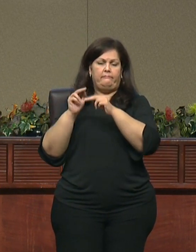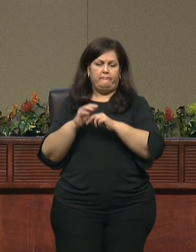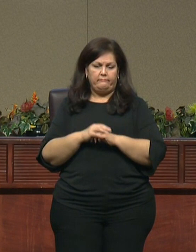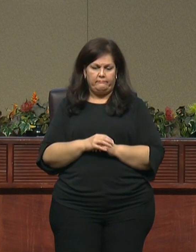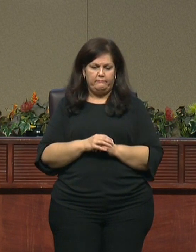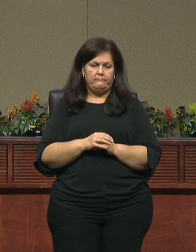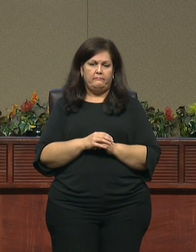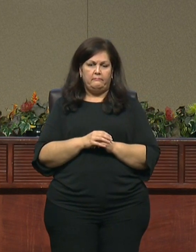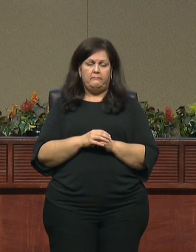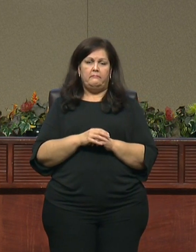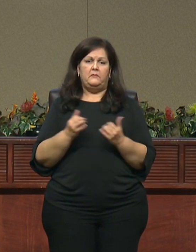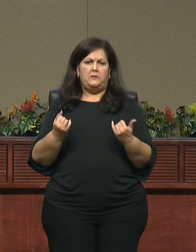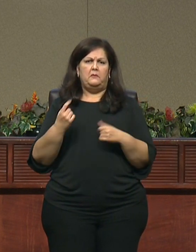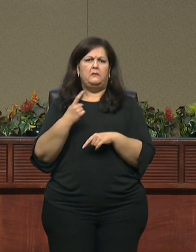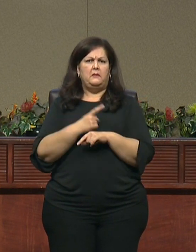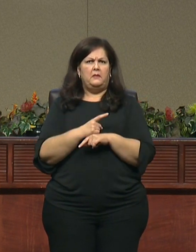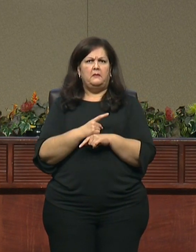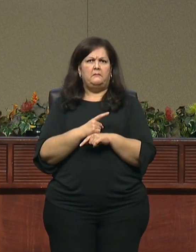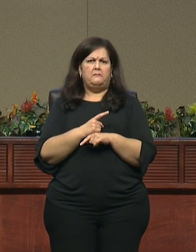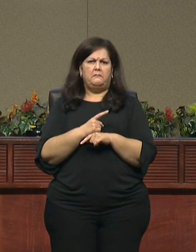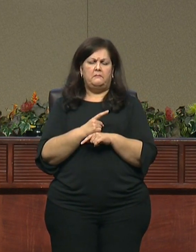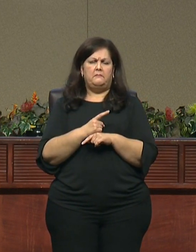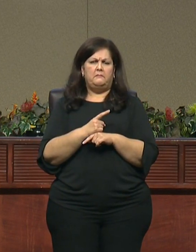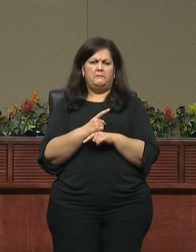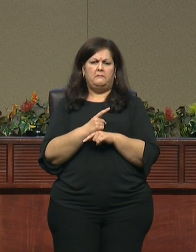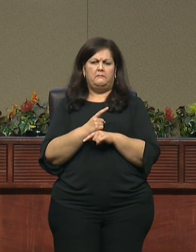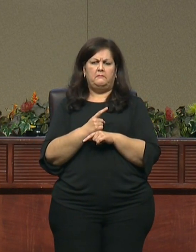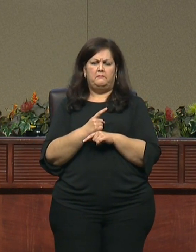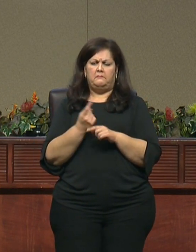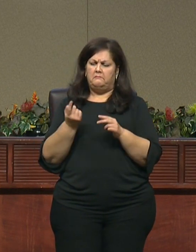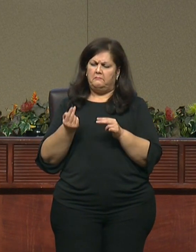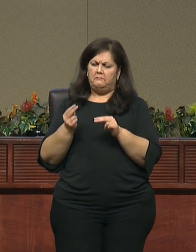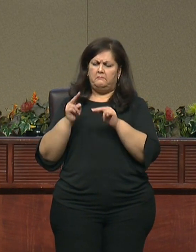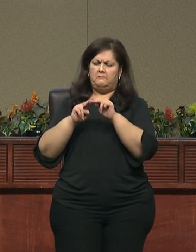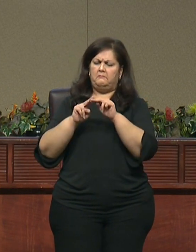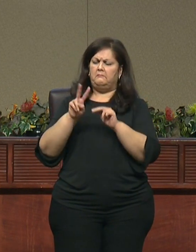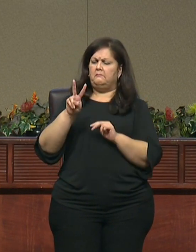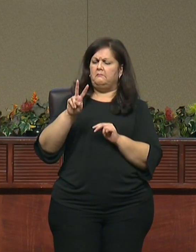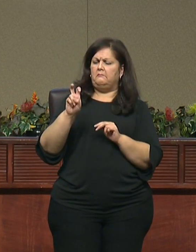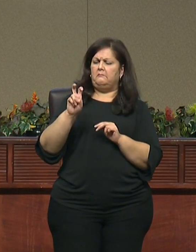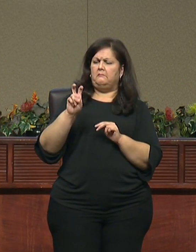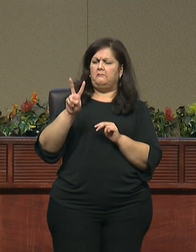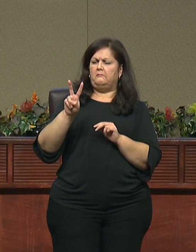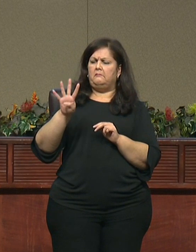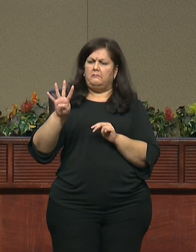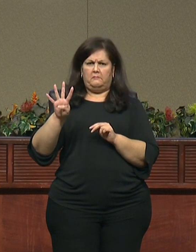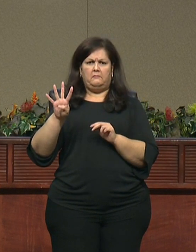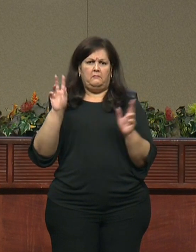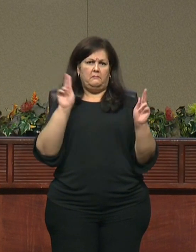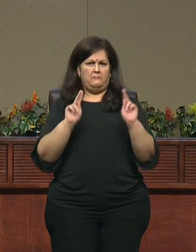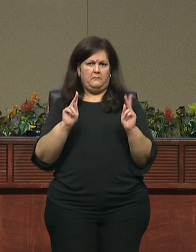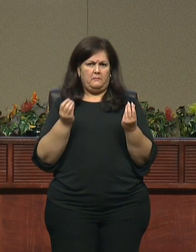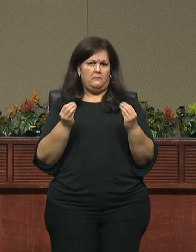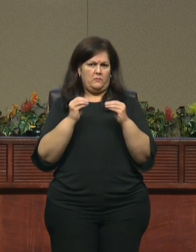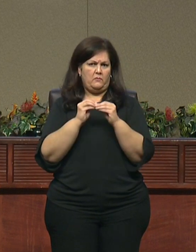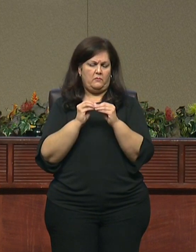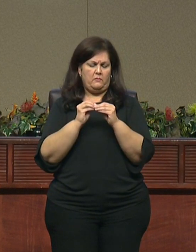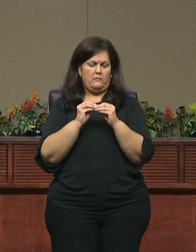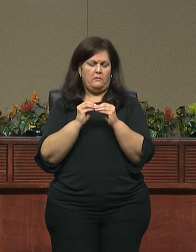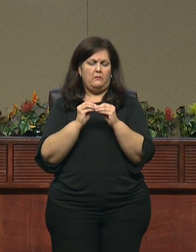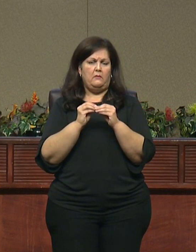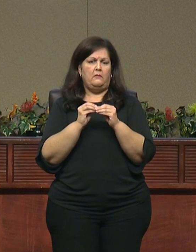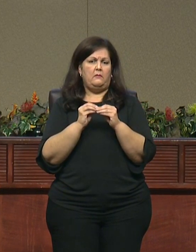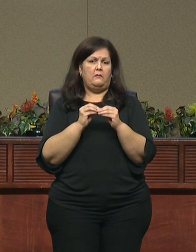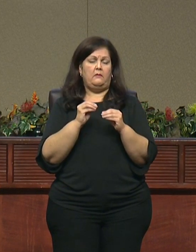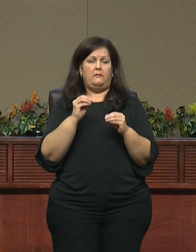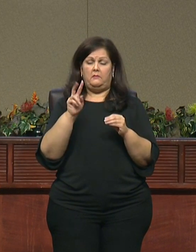show promise for us. Within the last 24 hours, we had 224 cases. While we want to